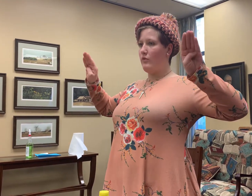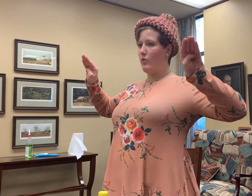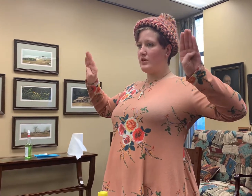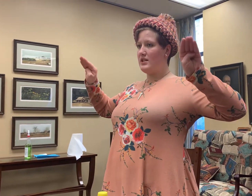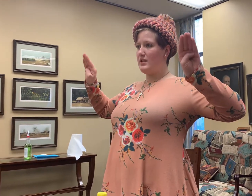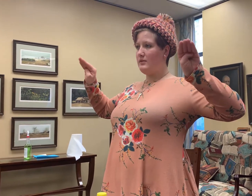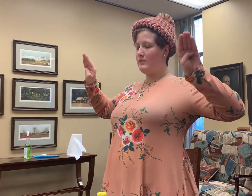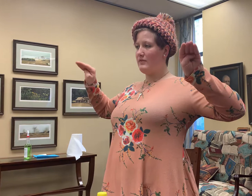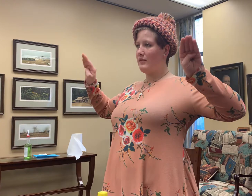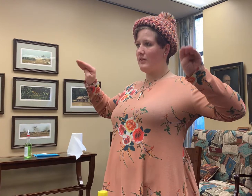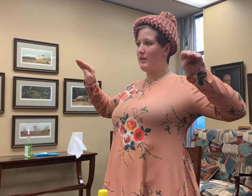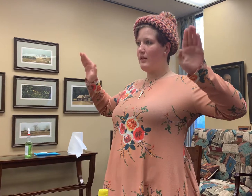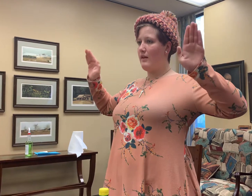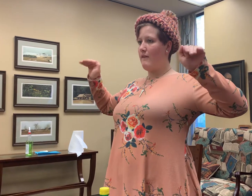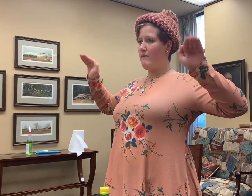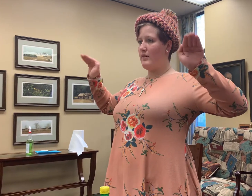14, 15,